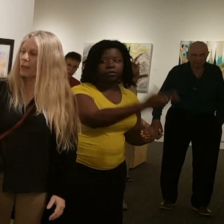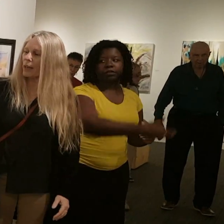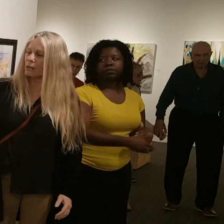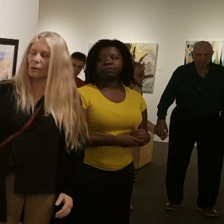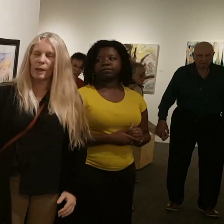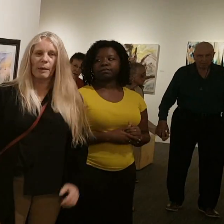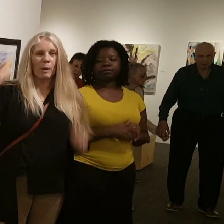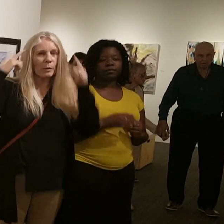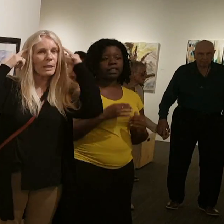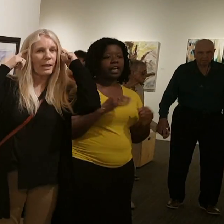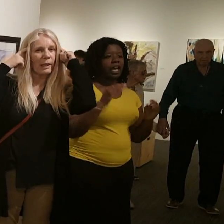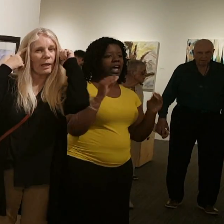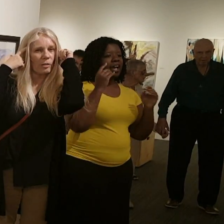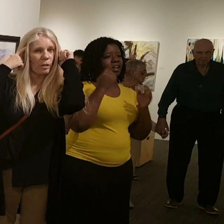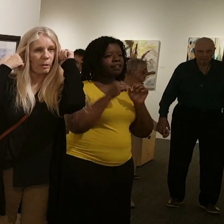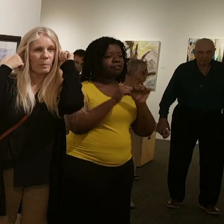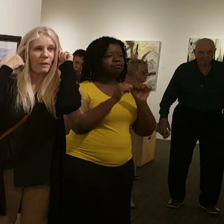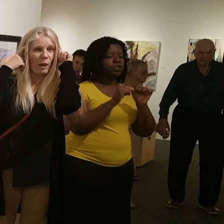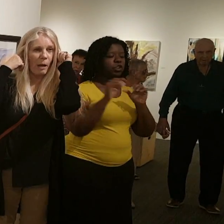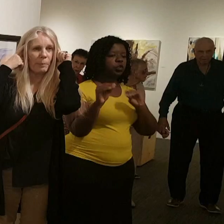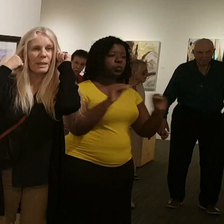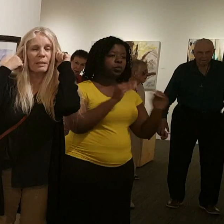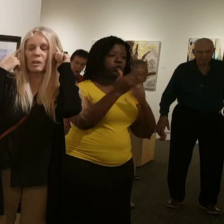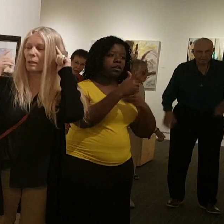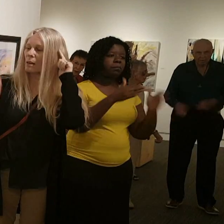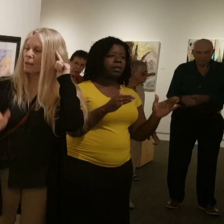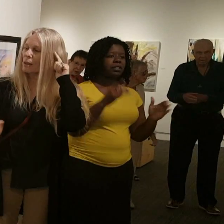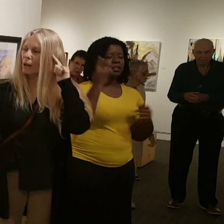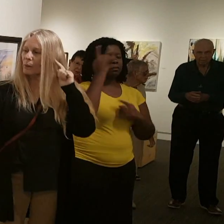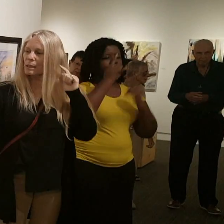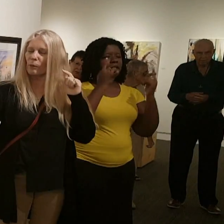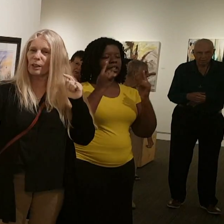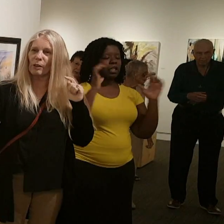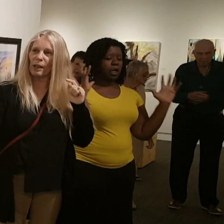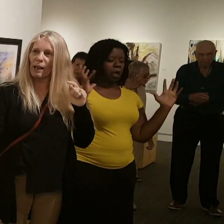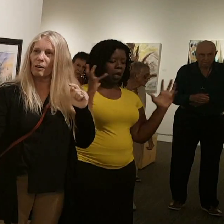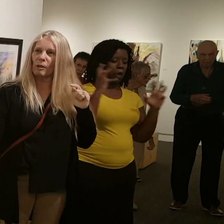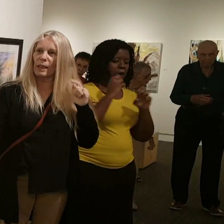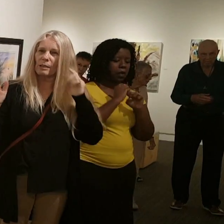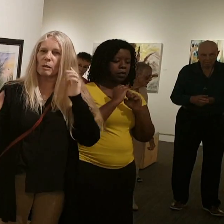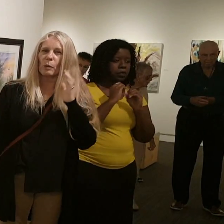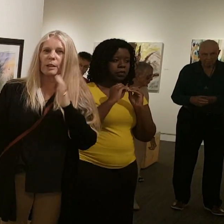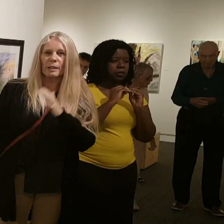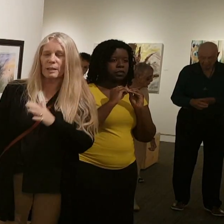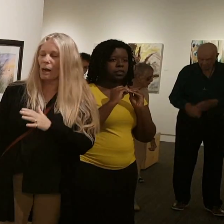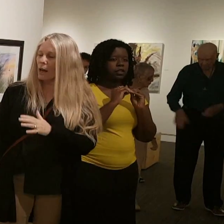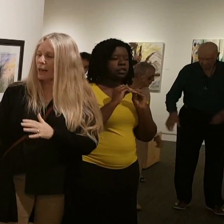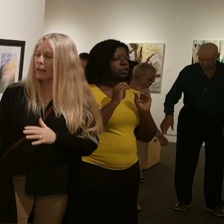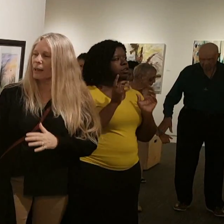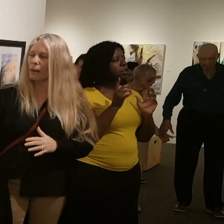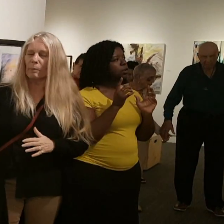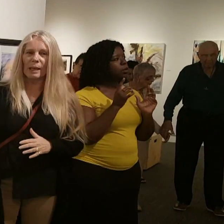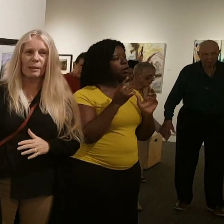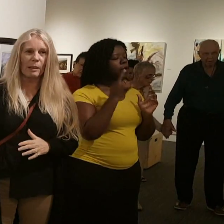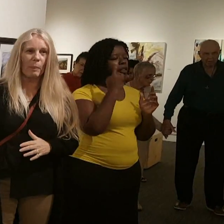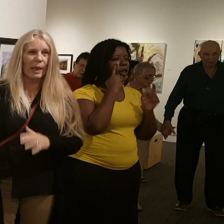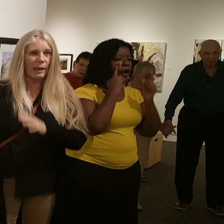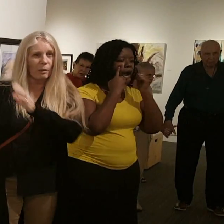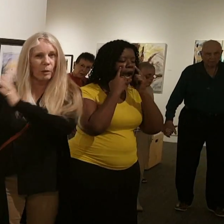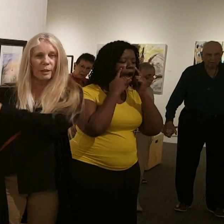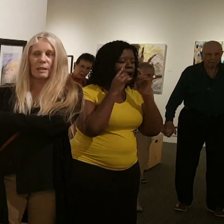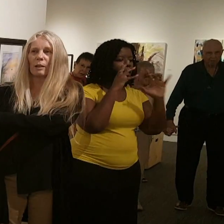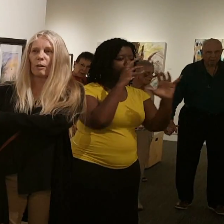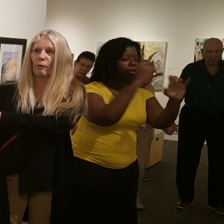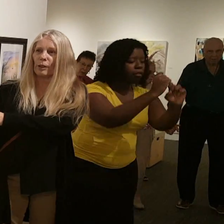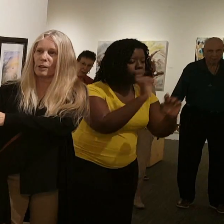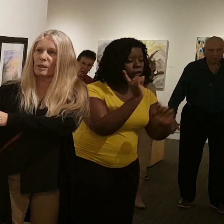okay, so I'm always thinking in terms of composition, always figuring out, okay, so where does the eye come into the painting? Where does